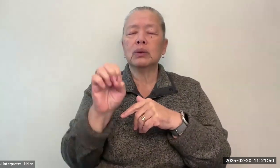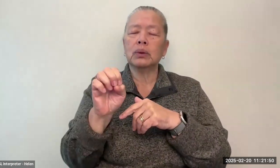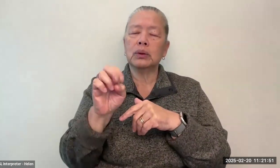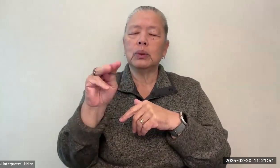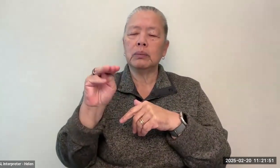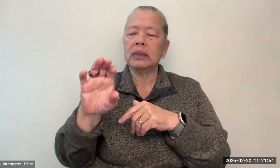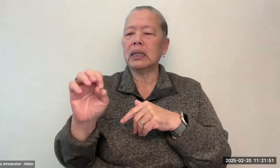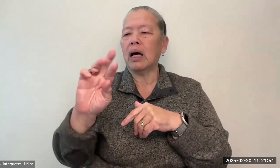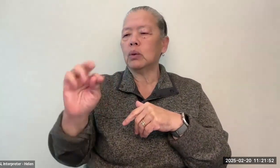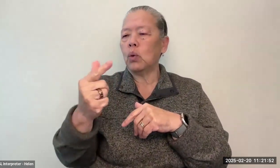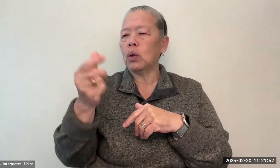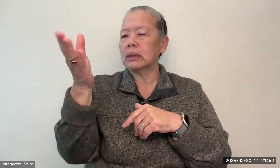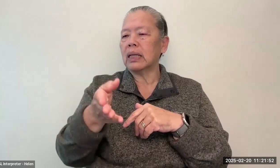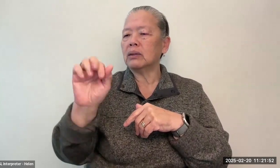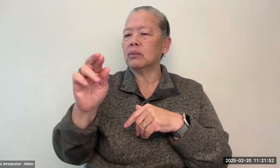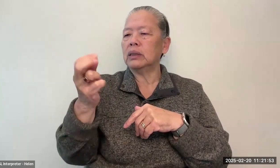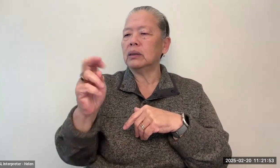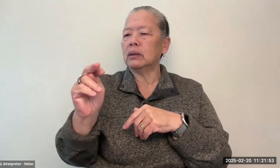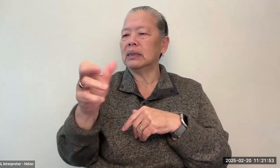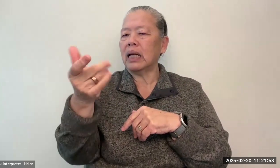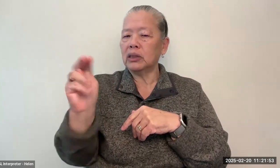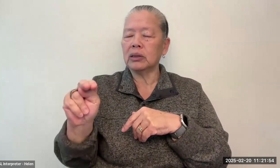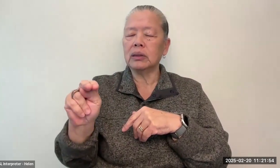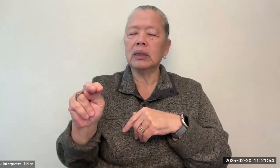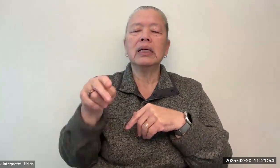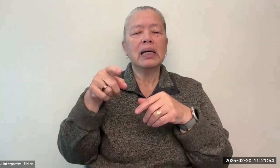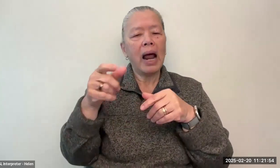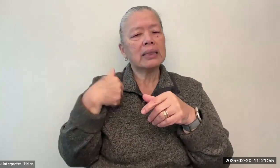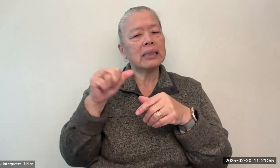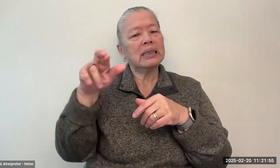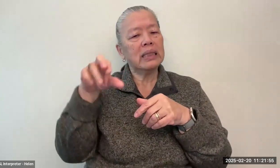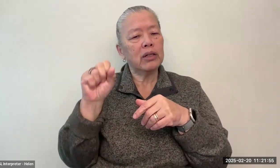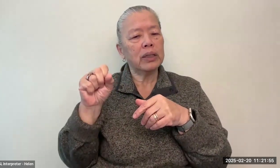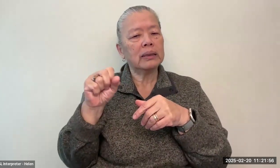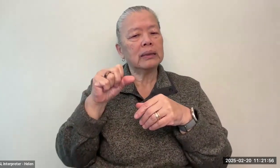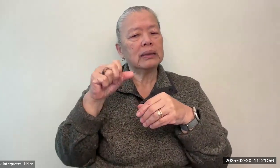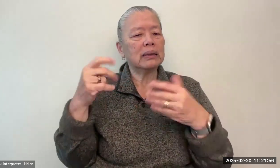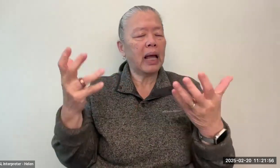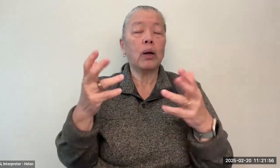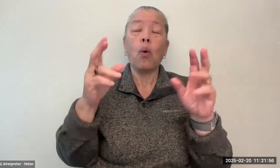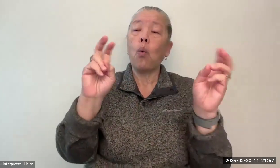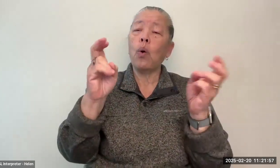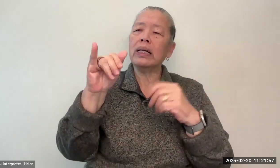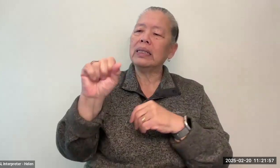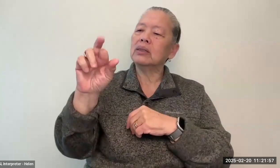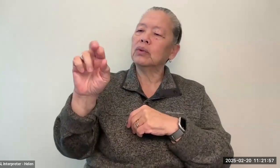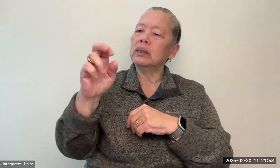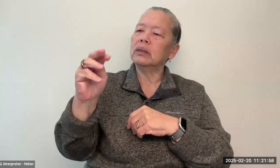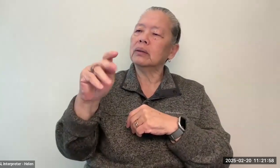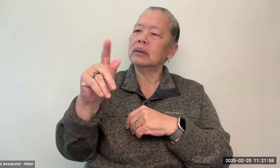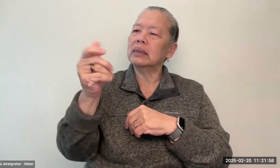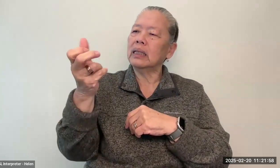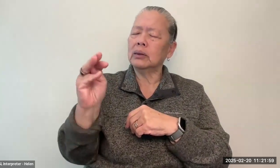resourceumc.org/regionalization is Ask the UMC's What is Regionalization series, which I found to be an excellent primer on the